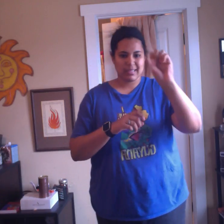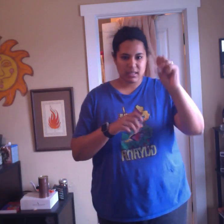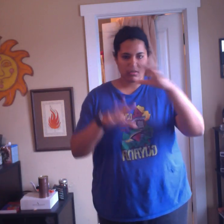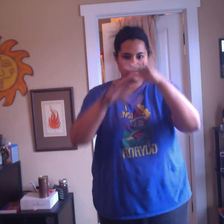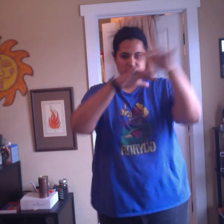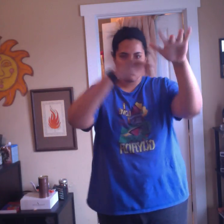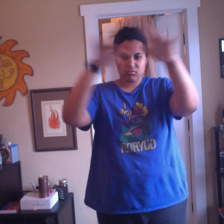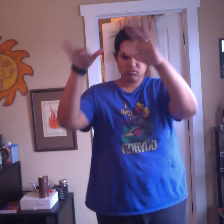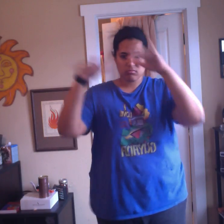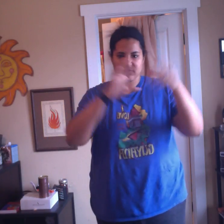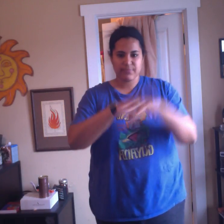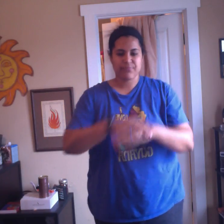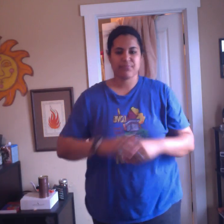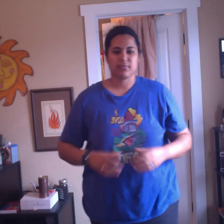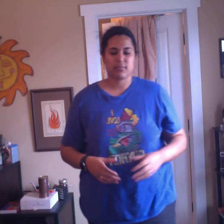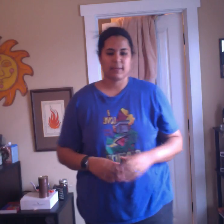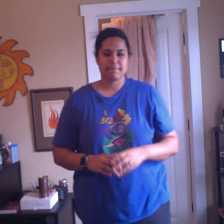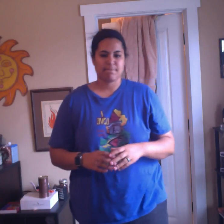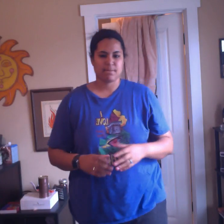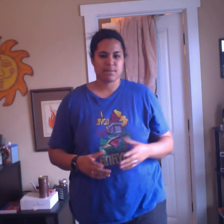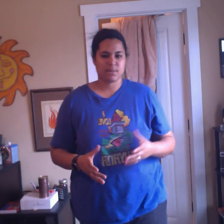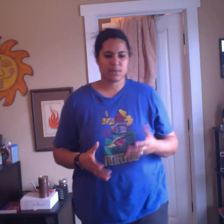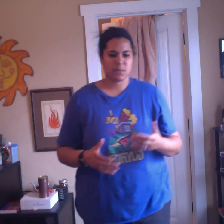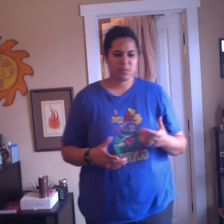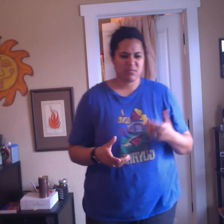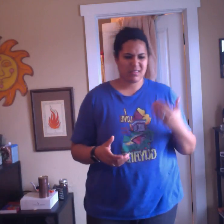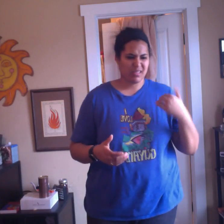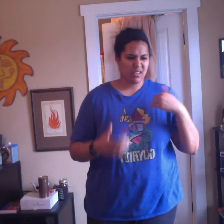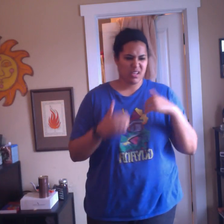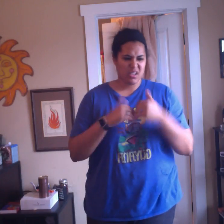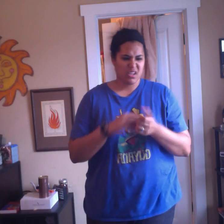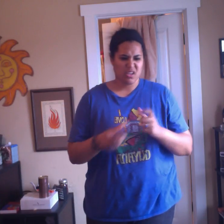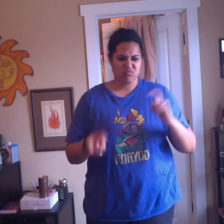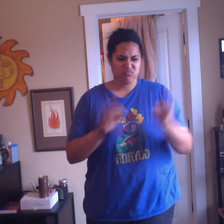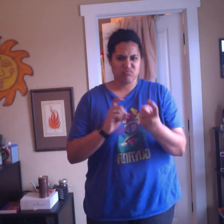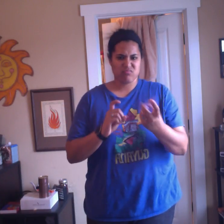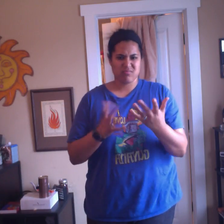tracks. The engine that moves it, the unsung hero behind water's fierce power, is none other than